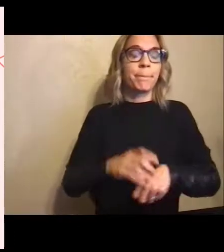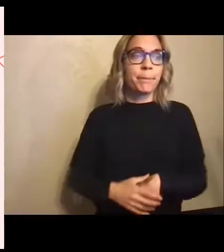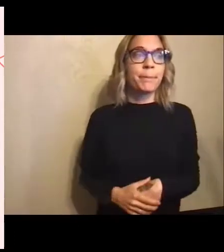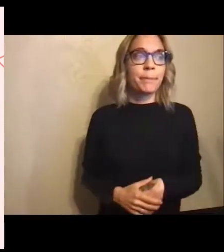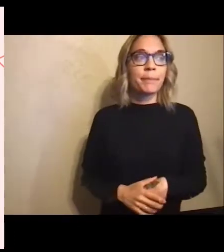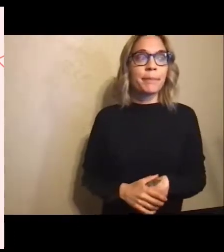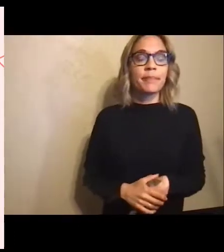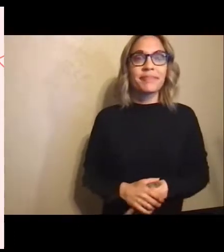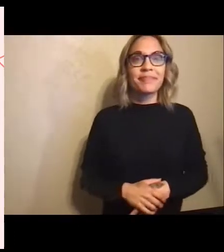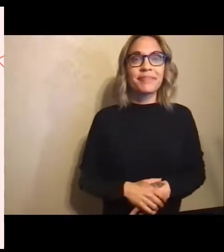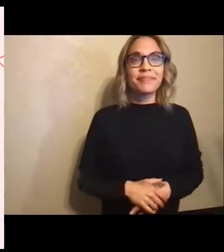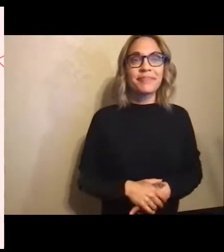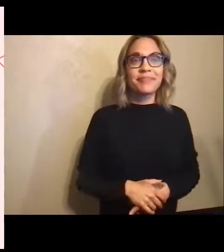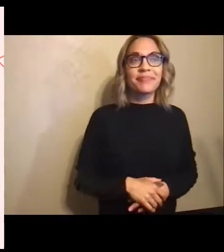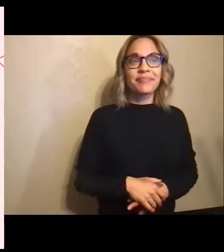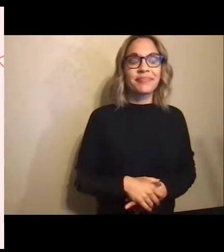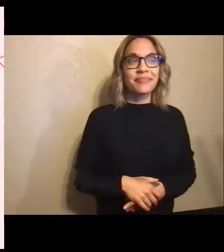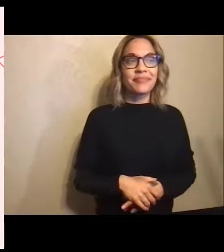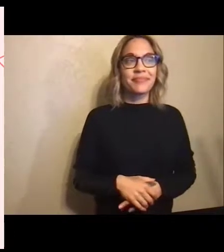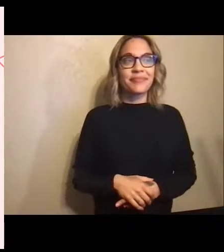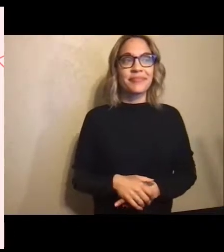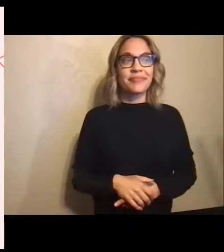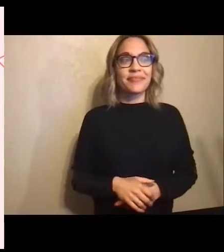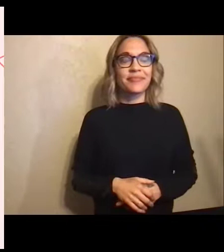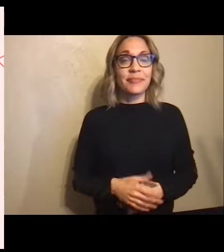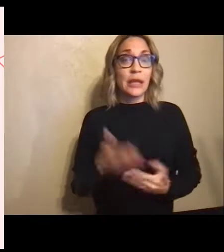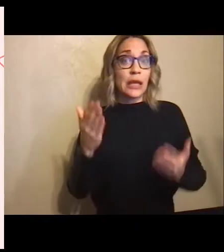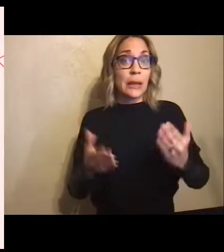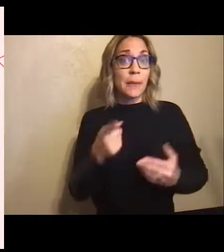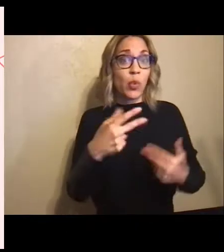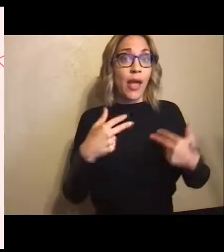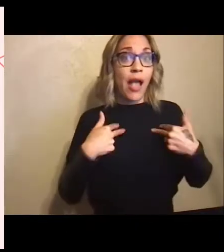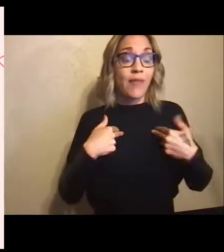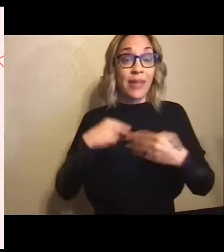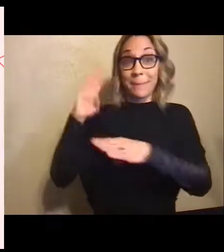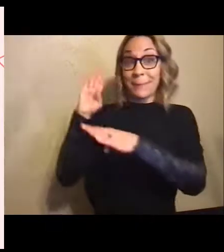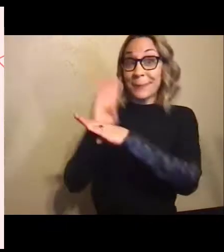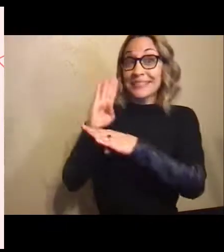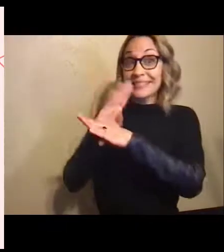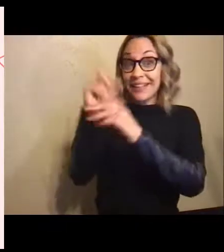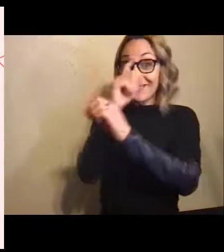a pass to really take your sweet time.